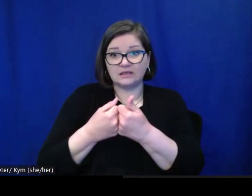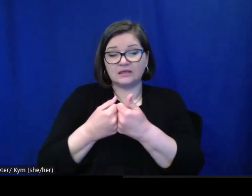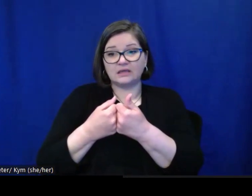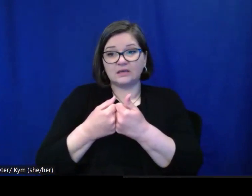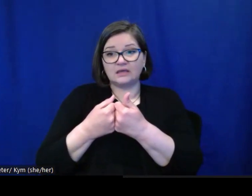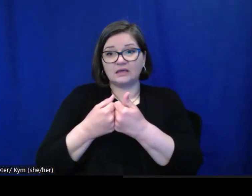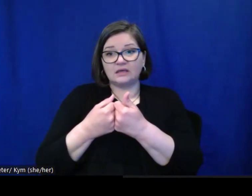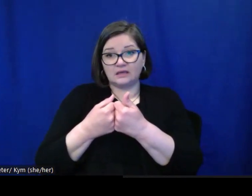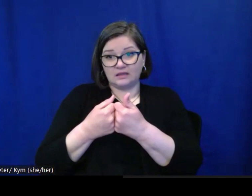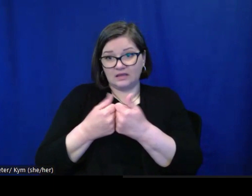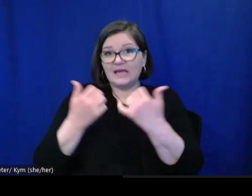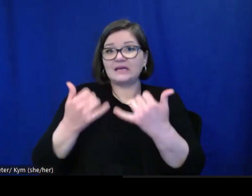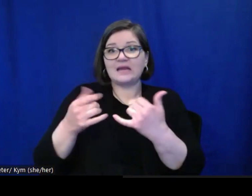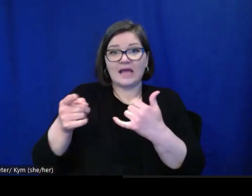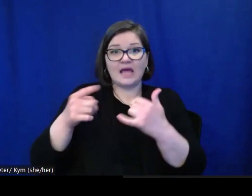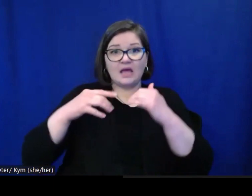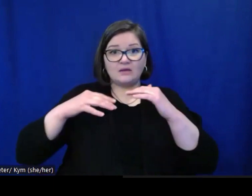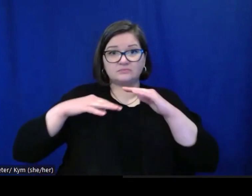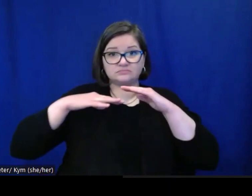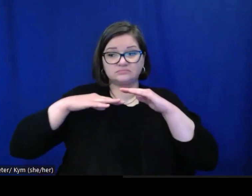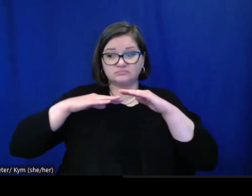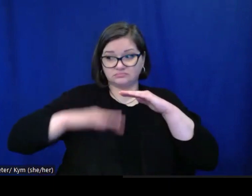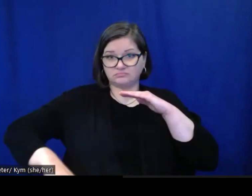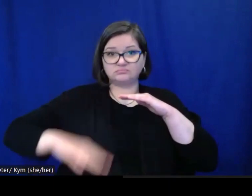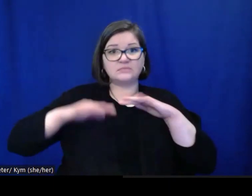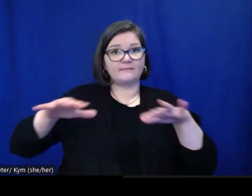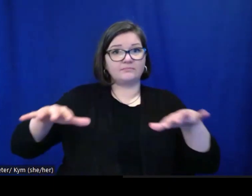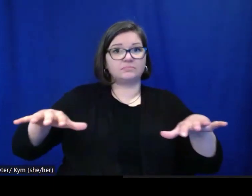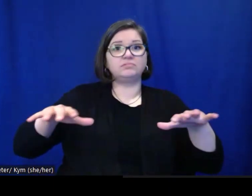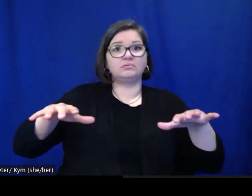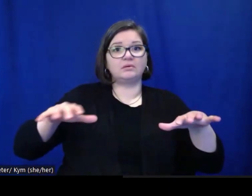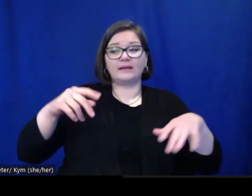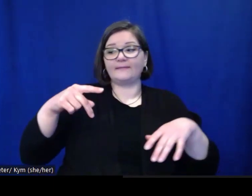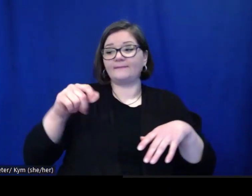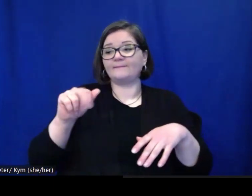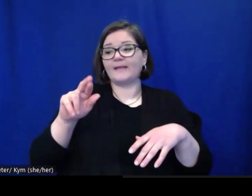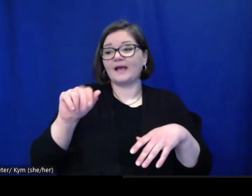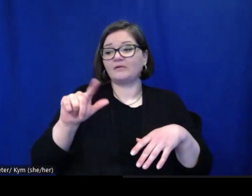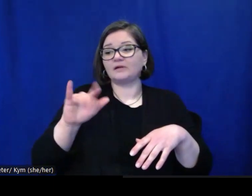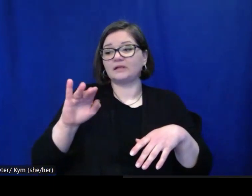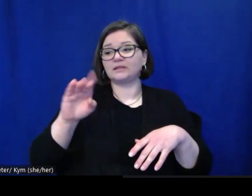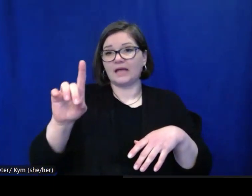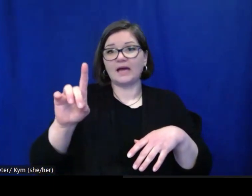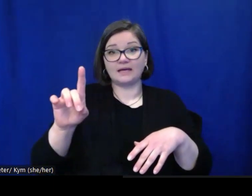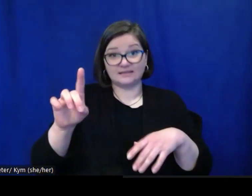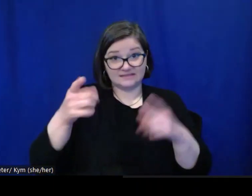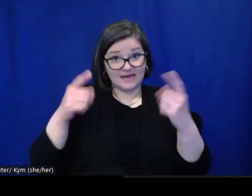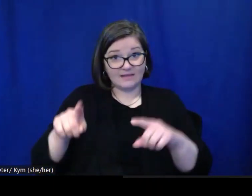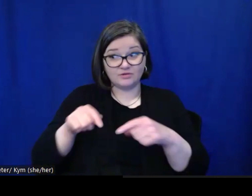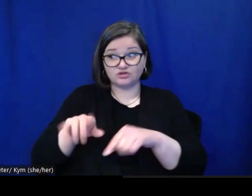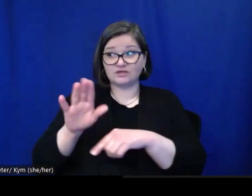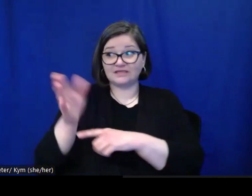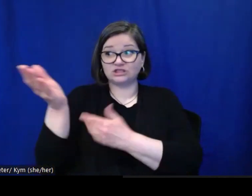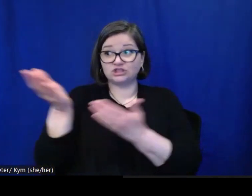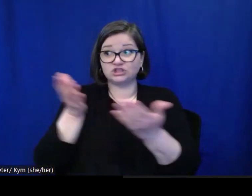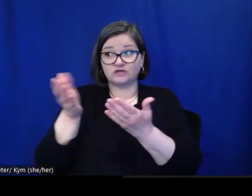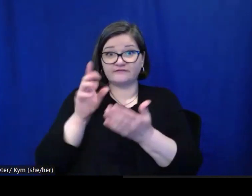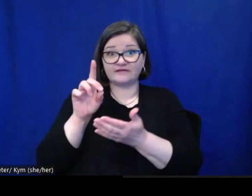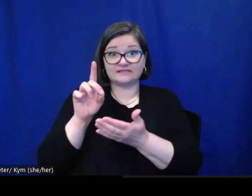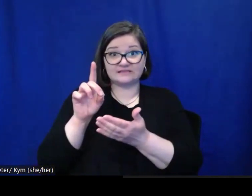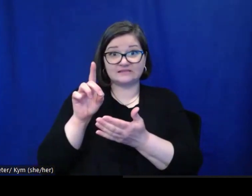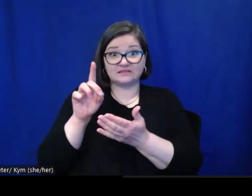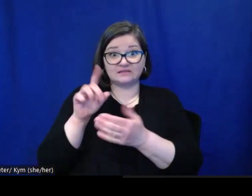now paralyzed. He was on base. This was during his service history. That's a service-connected